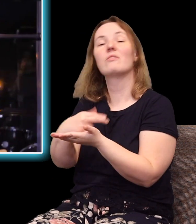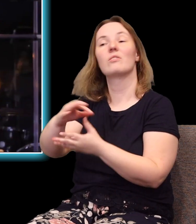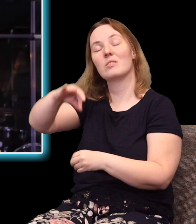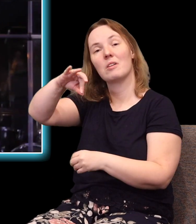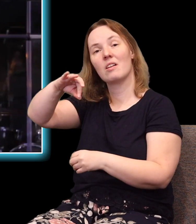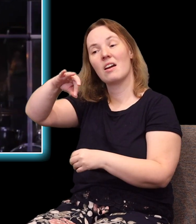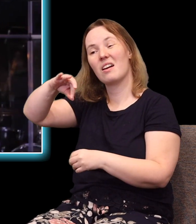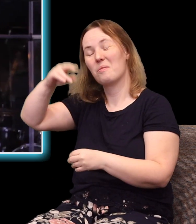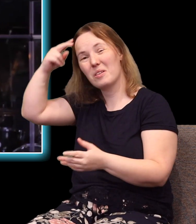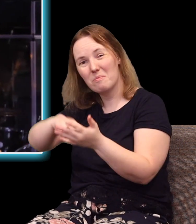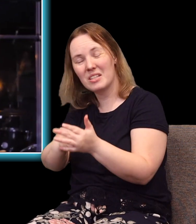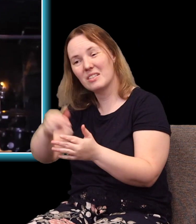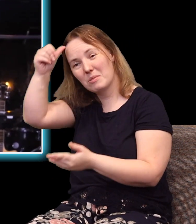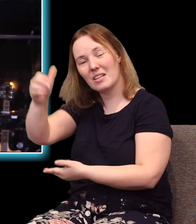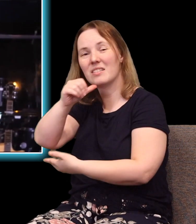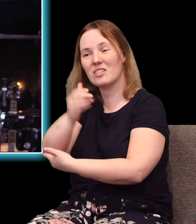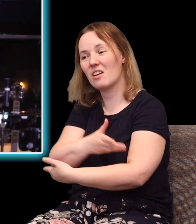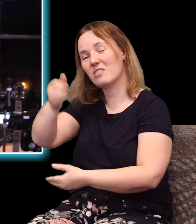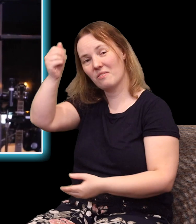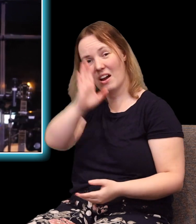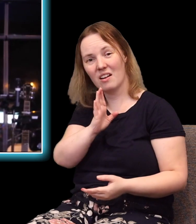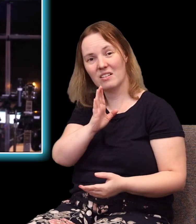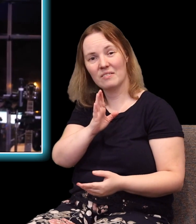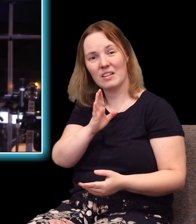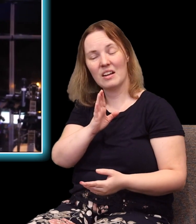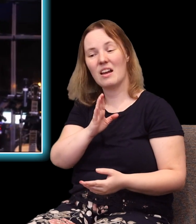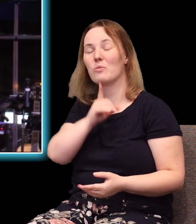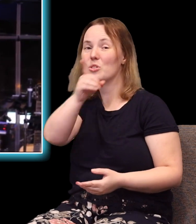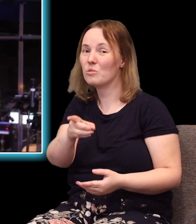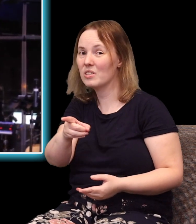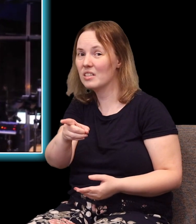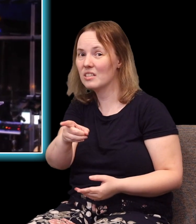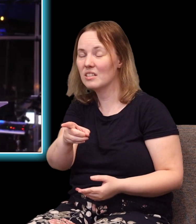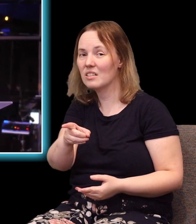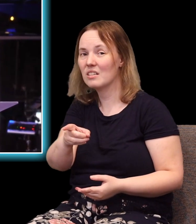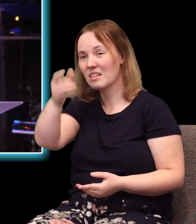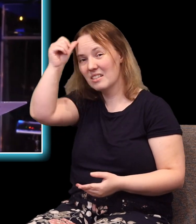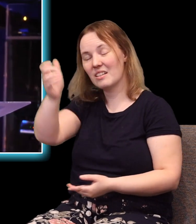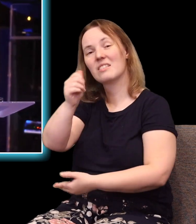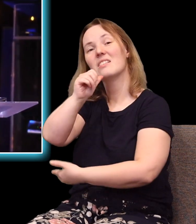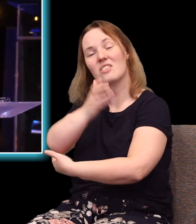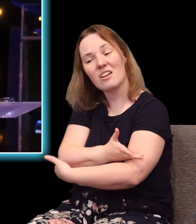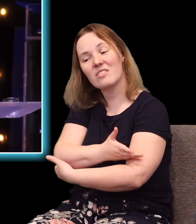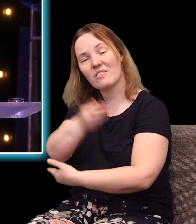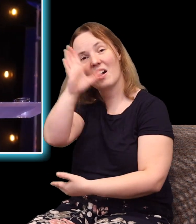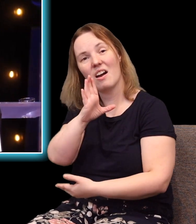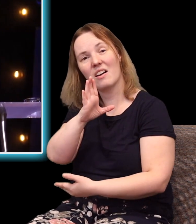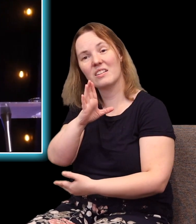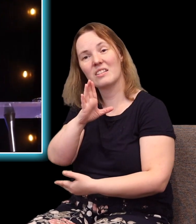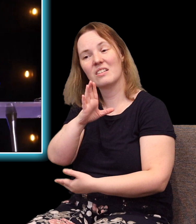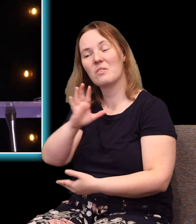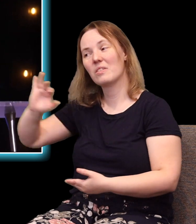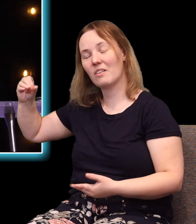be sons and daughters of God, and the things that ought to characterize our lives if we truly are sons and daughters. I think of John, who said,